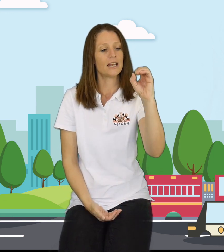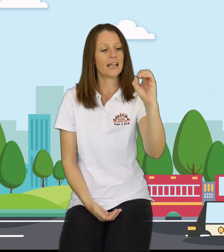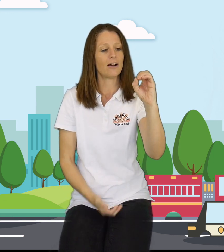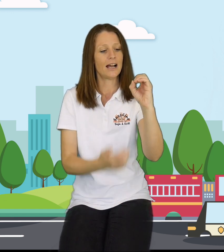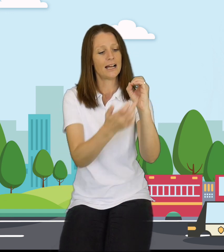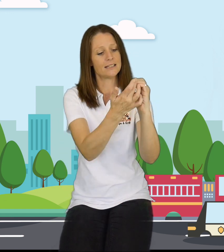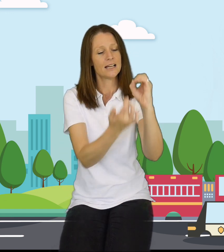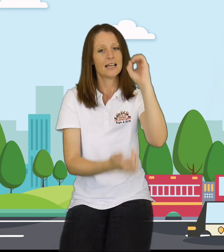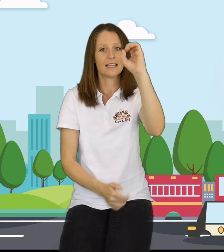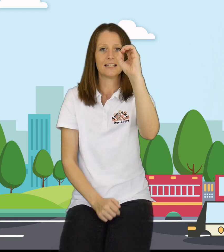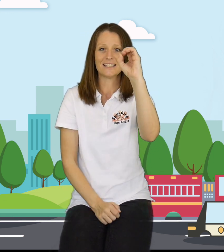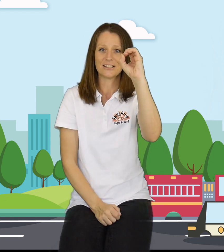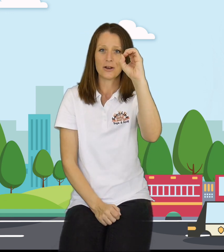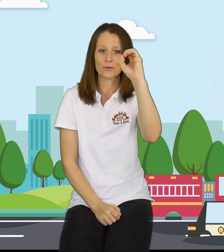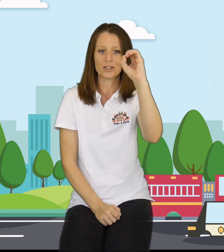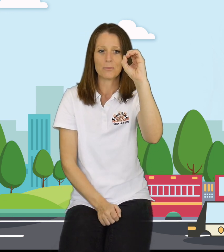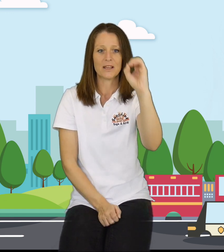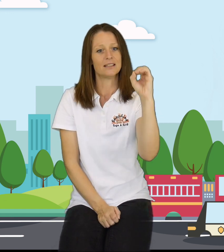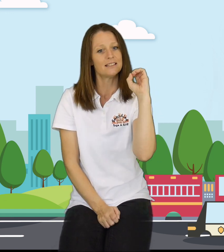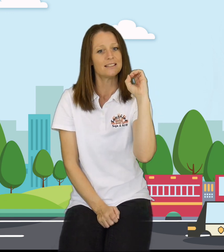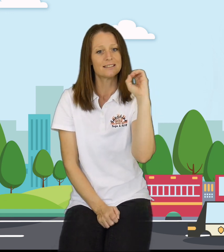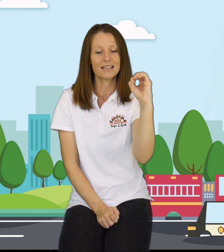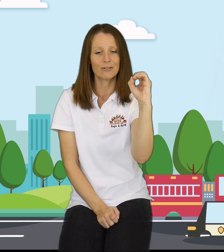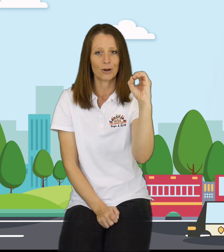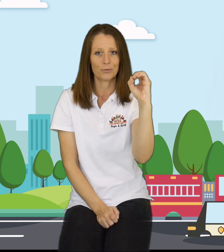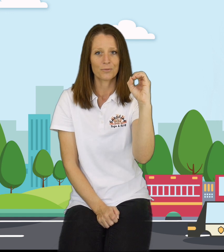get our hand in this circle shape here. This is 0.